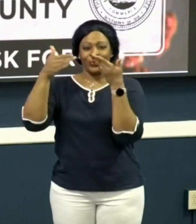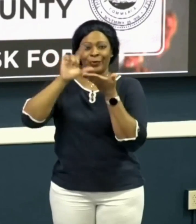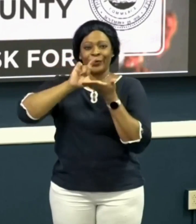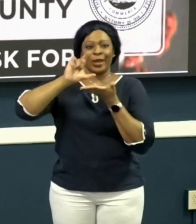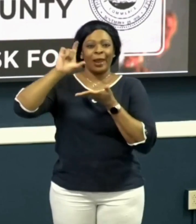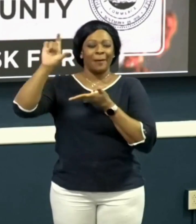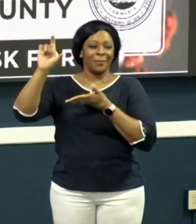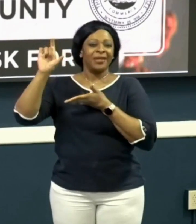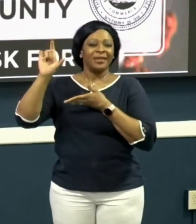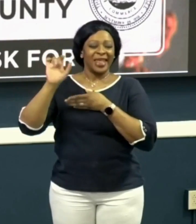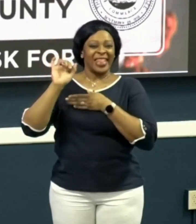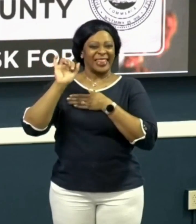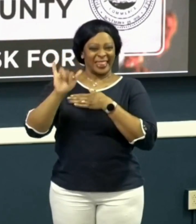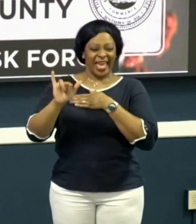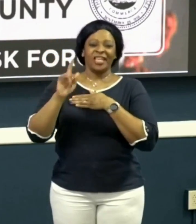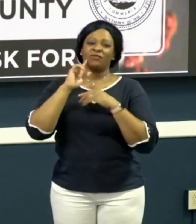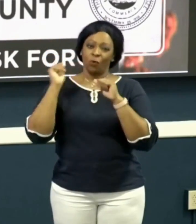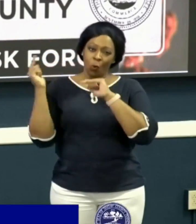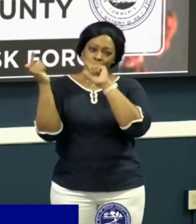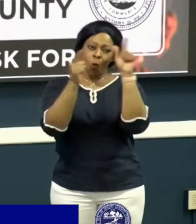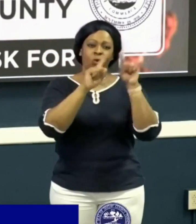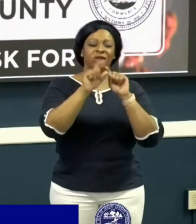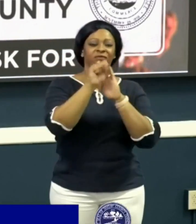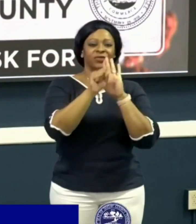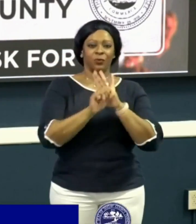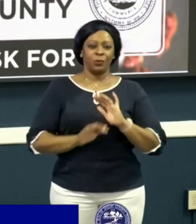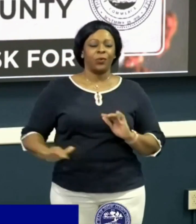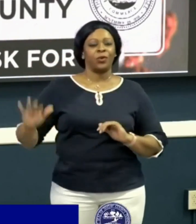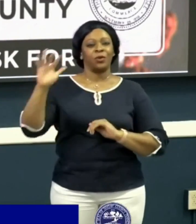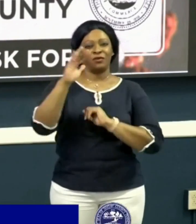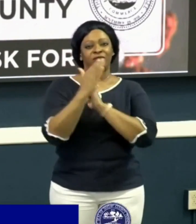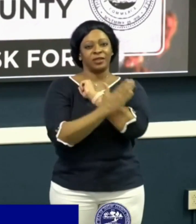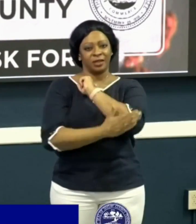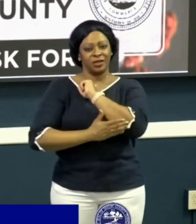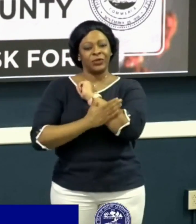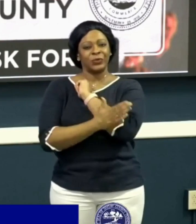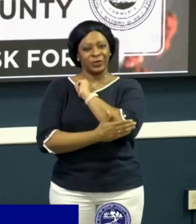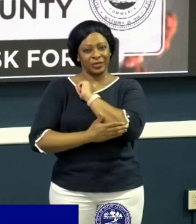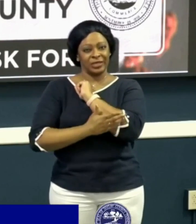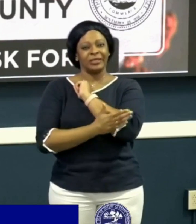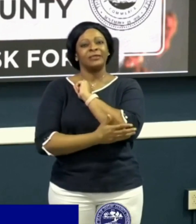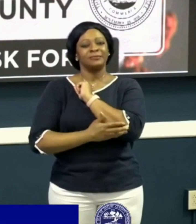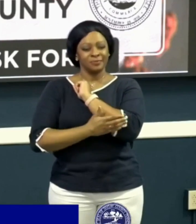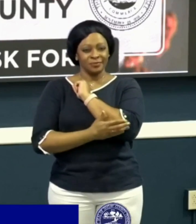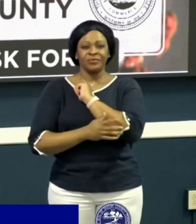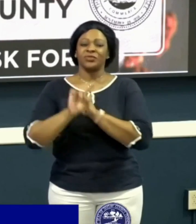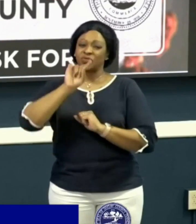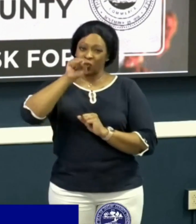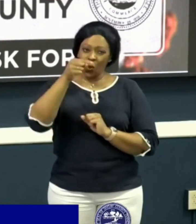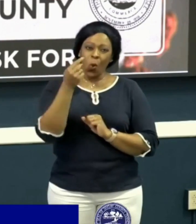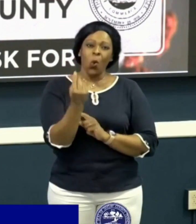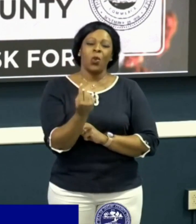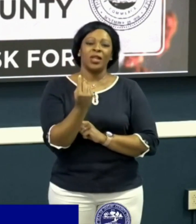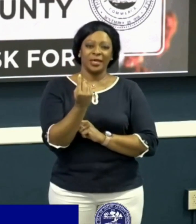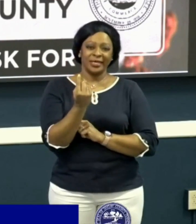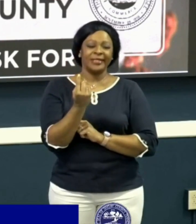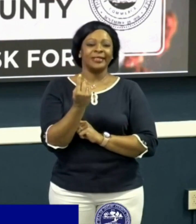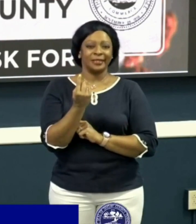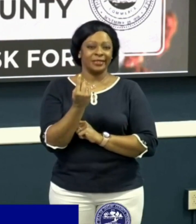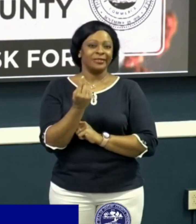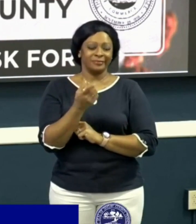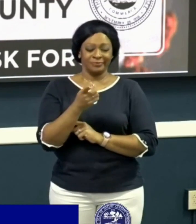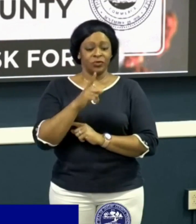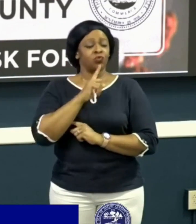allotment, and this is the case for every state across the country. And so it's only being, of course,